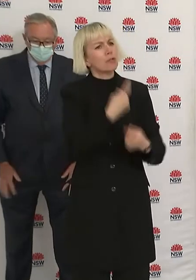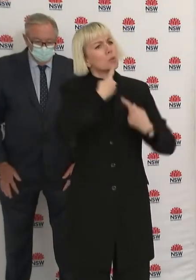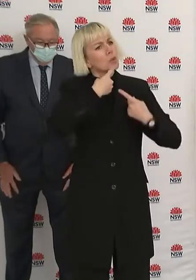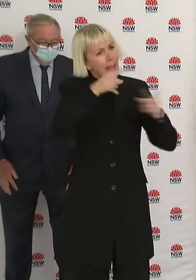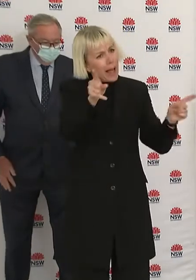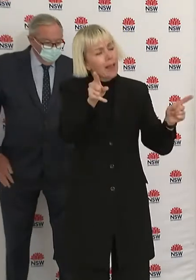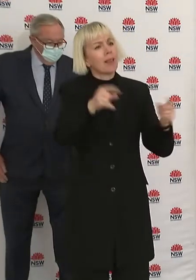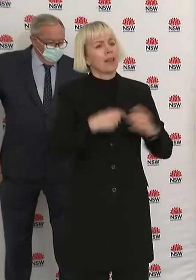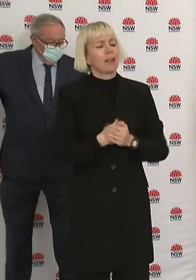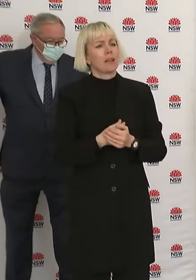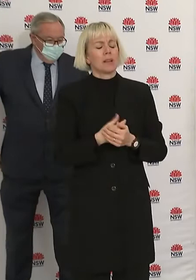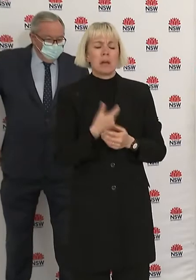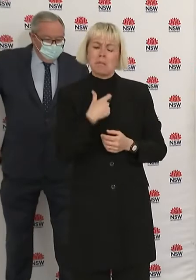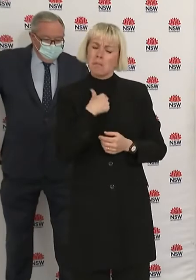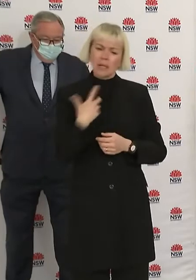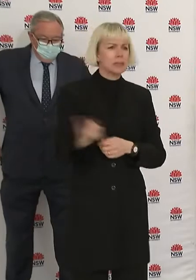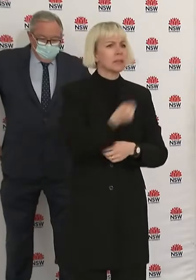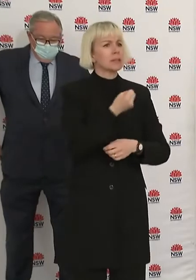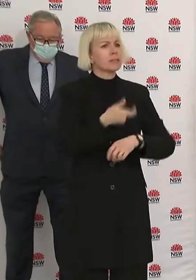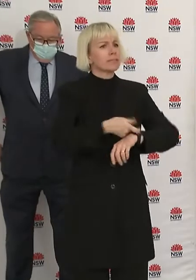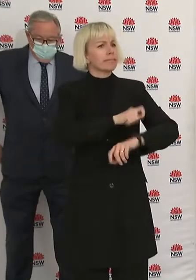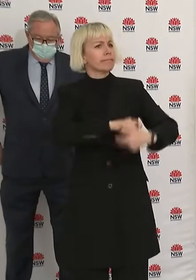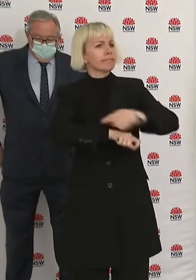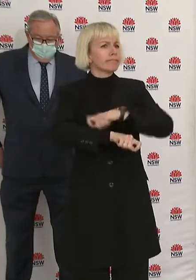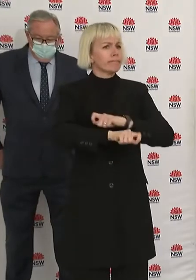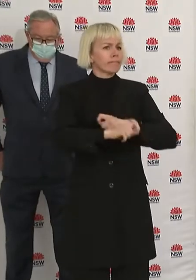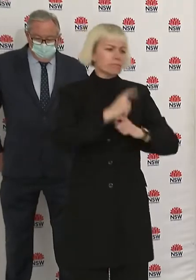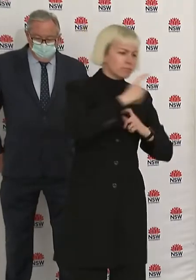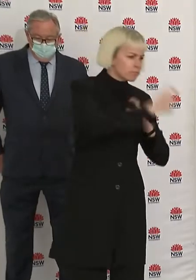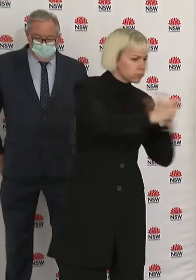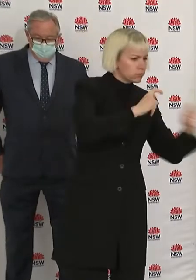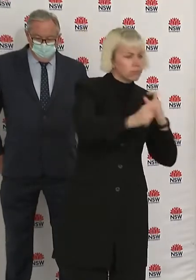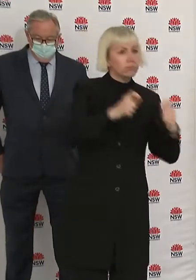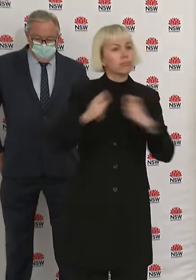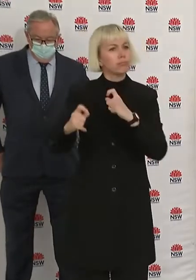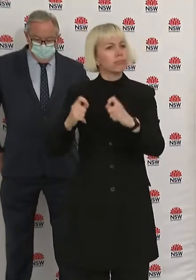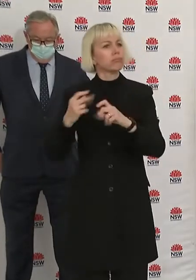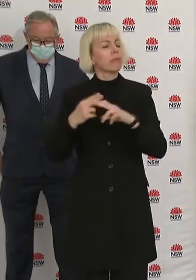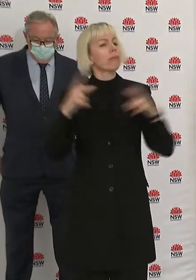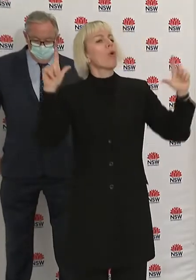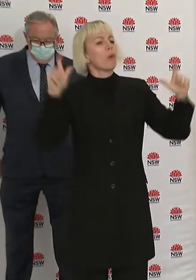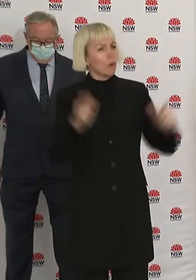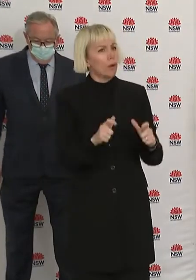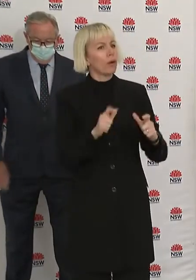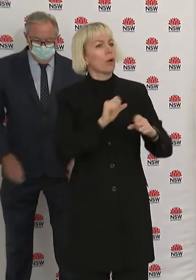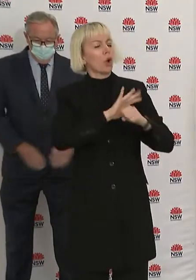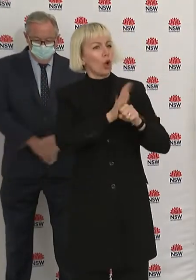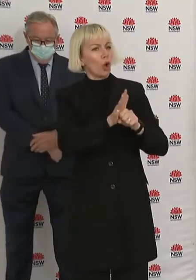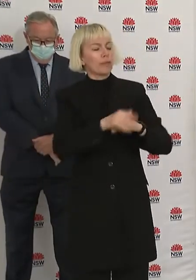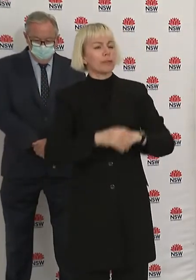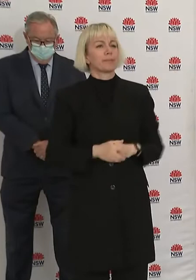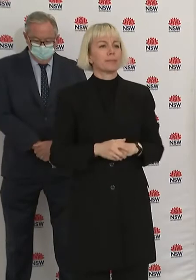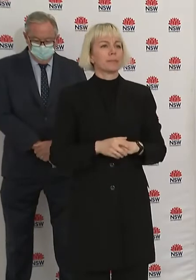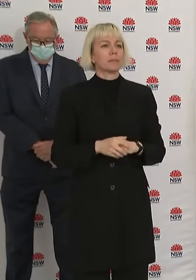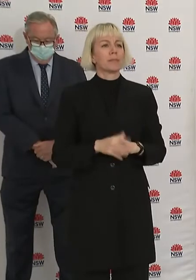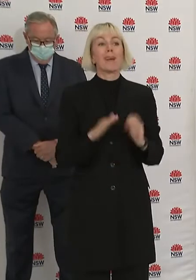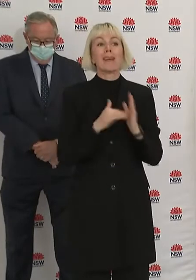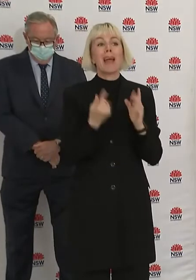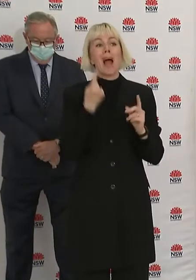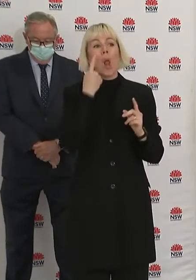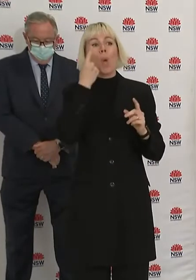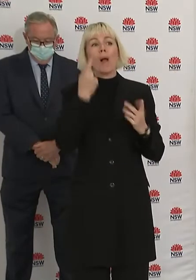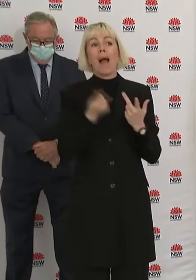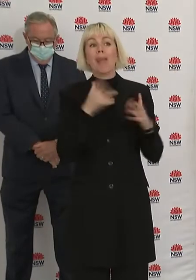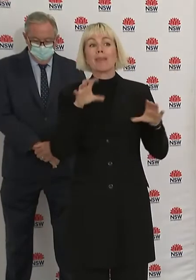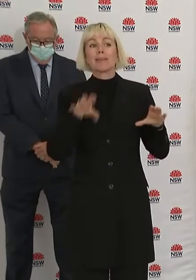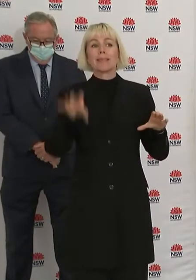refocusing and redoubling our efforts, and also considering the fact that where other states are in relation to the Delta and